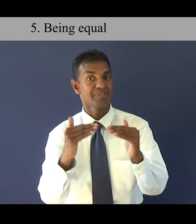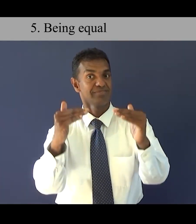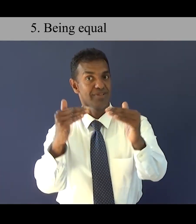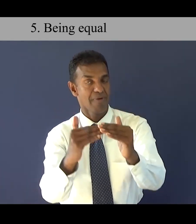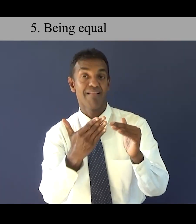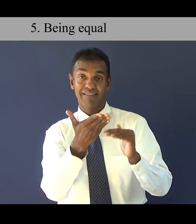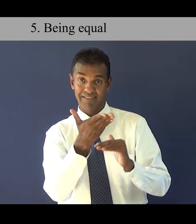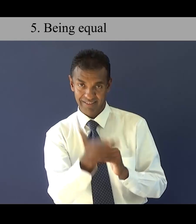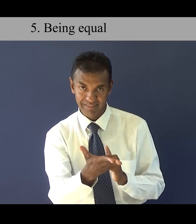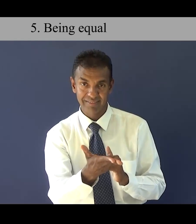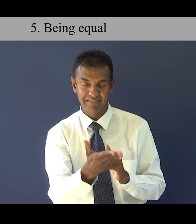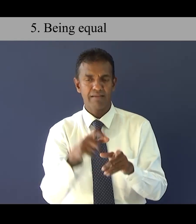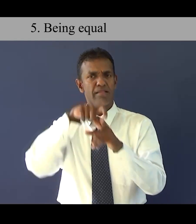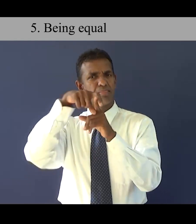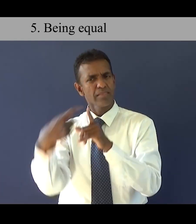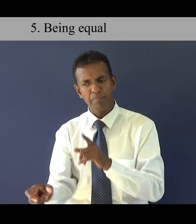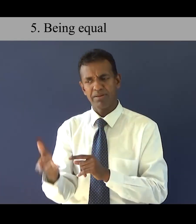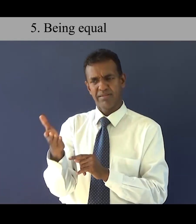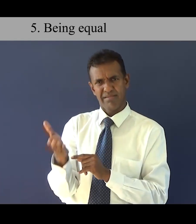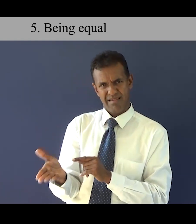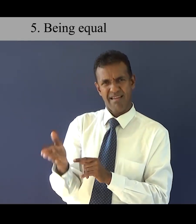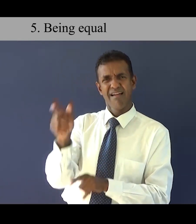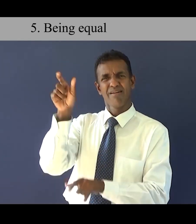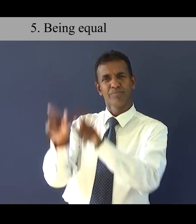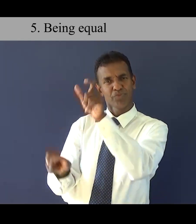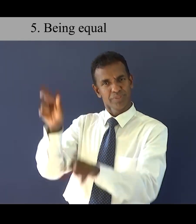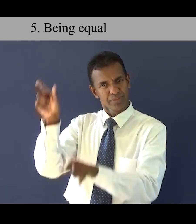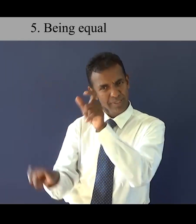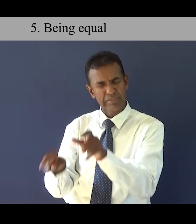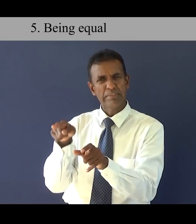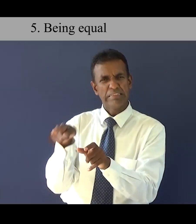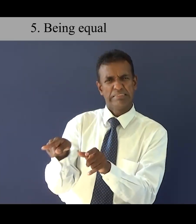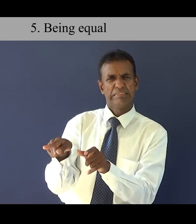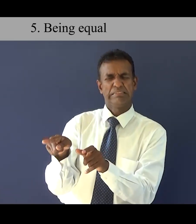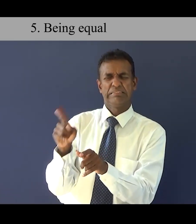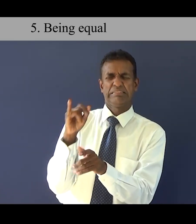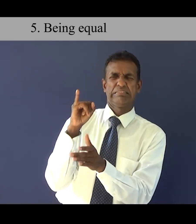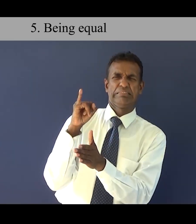discrimination against disabled people will not be allowed.